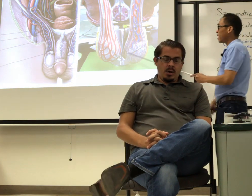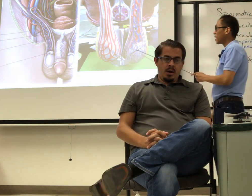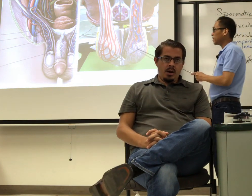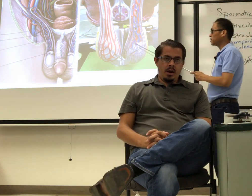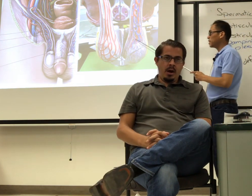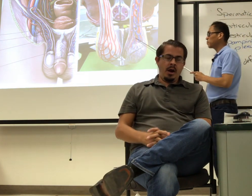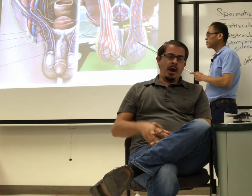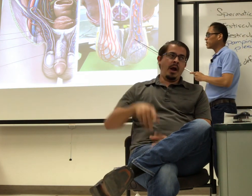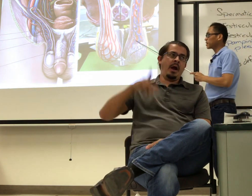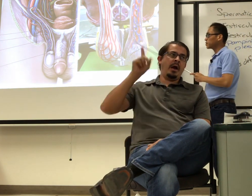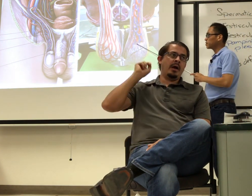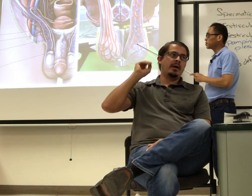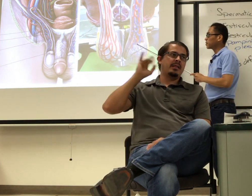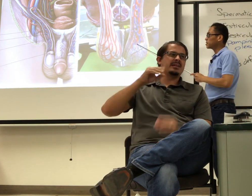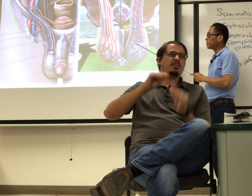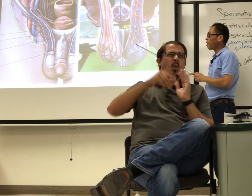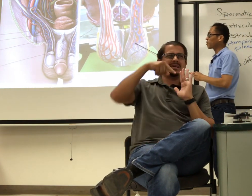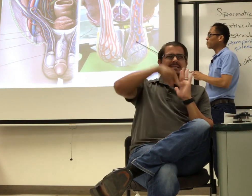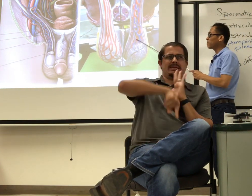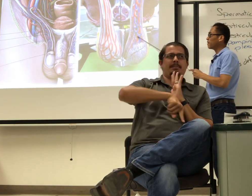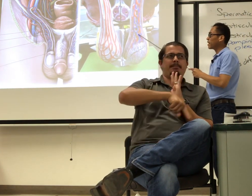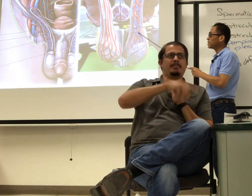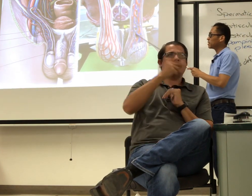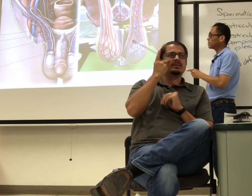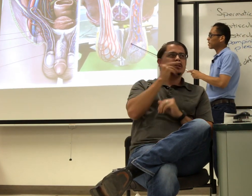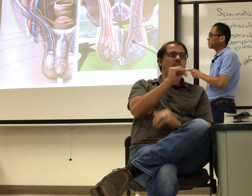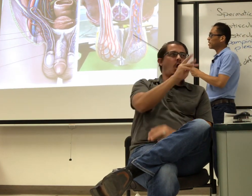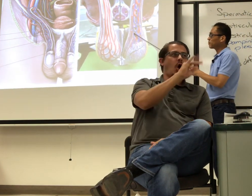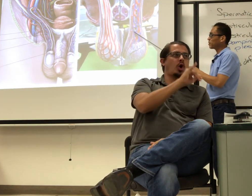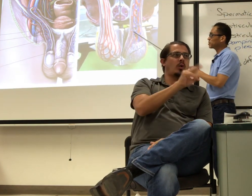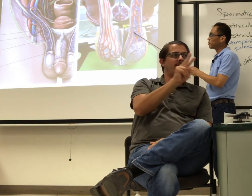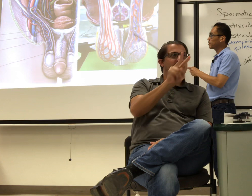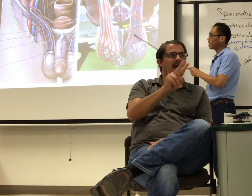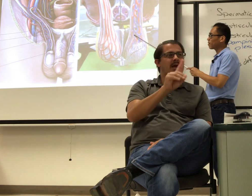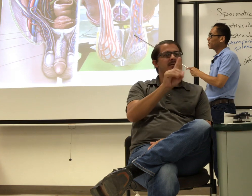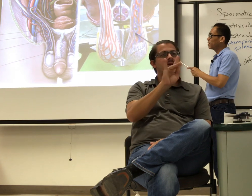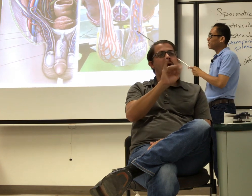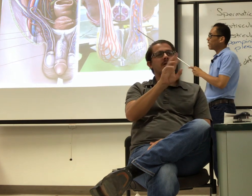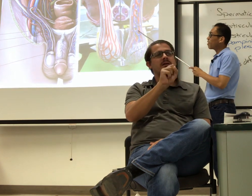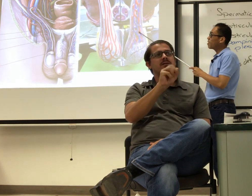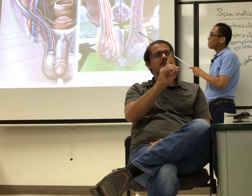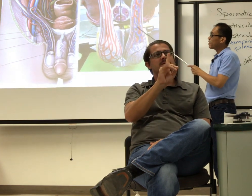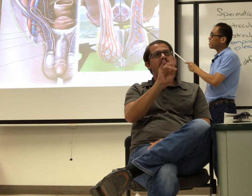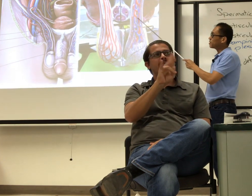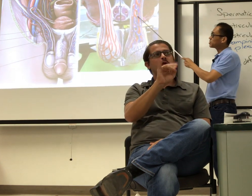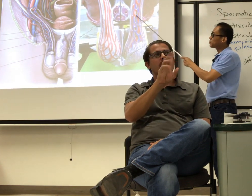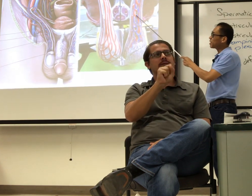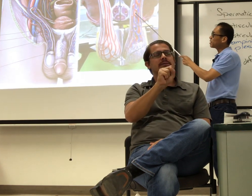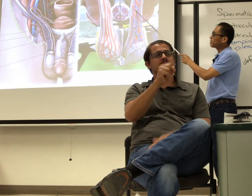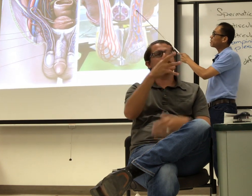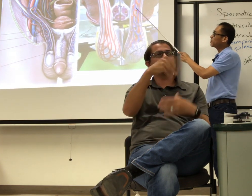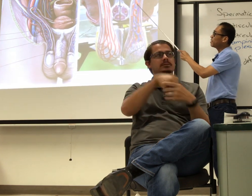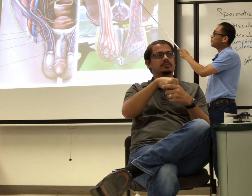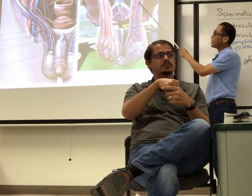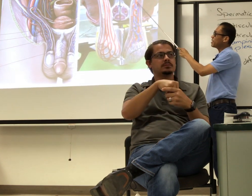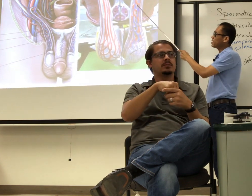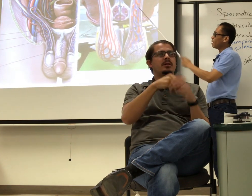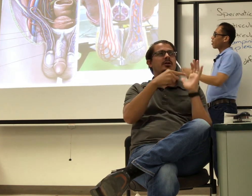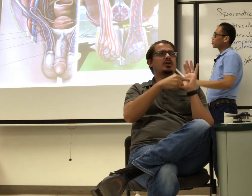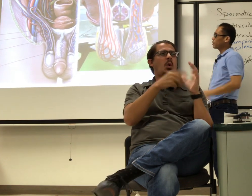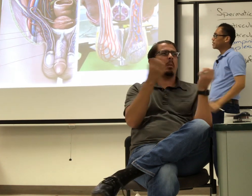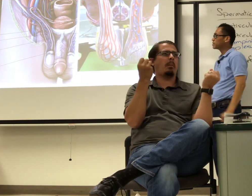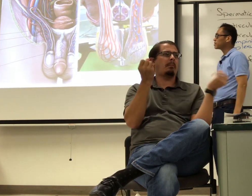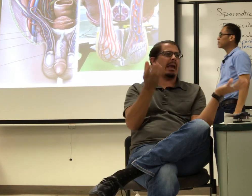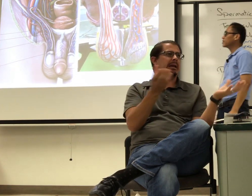This side is a deeper dissection, so you can see the artery, the veins, and the ductus deferens are in there. Now, they illustrate